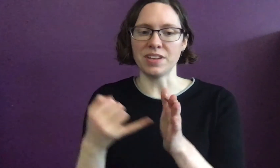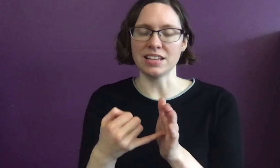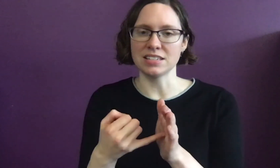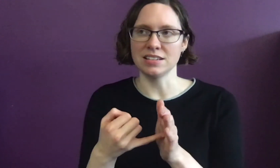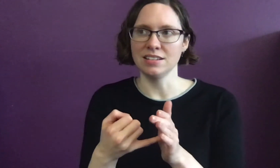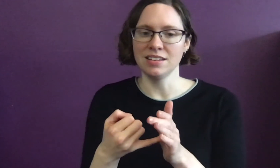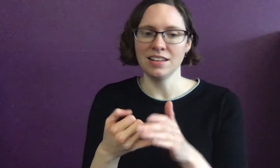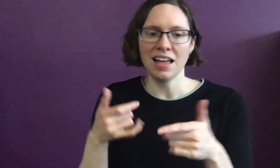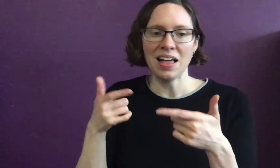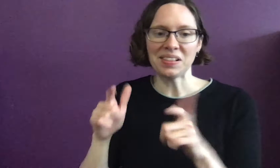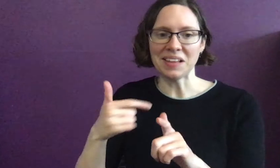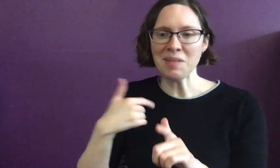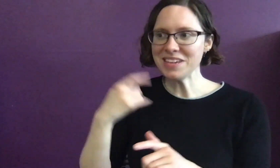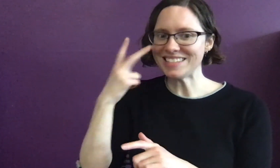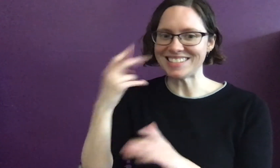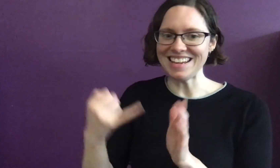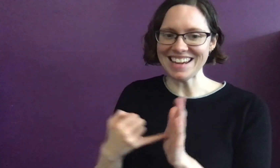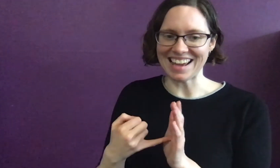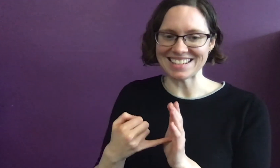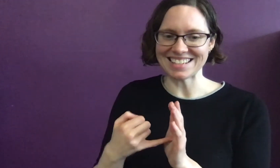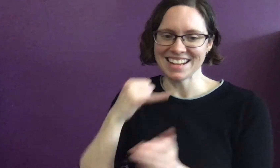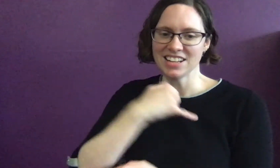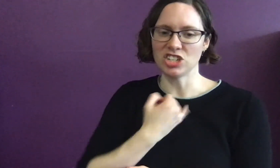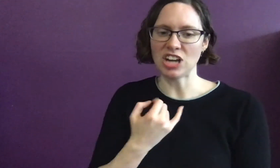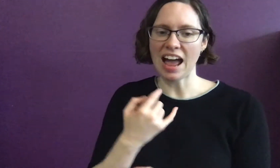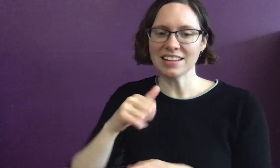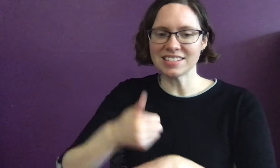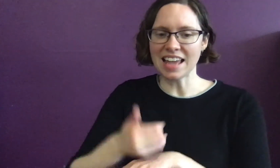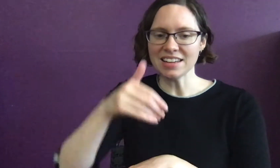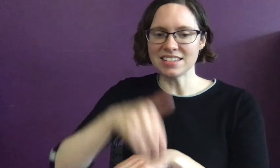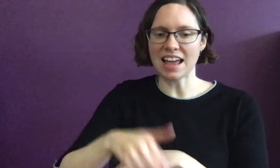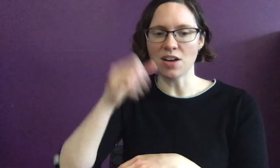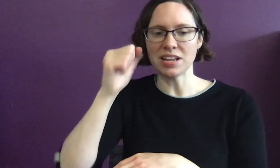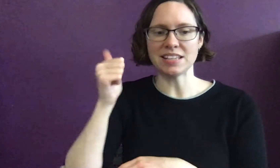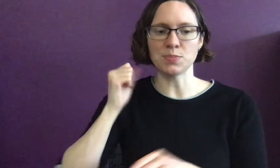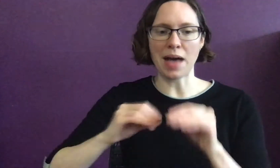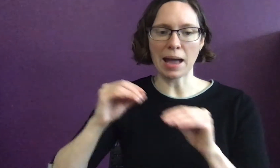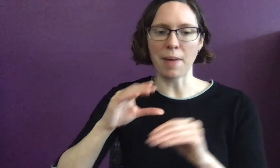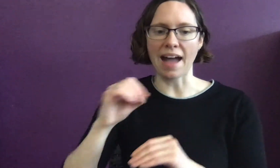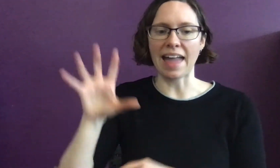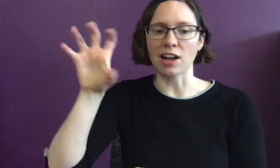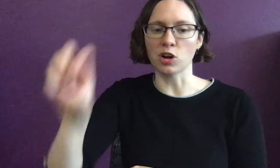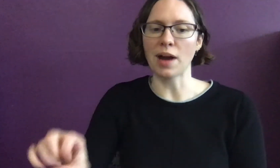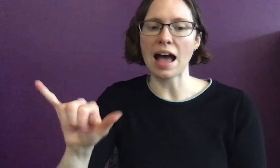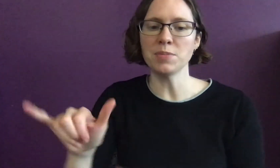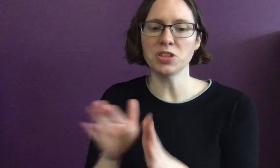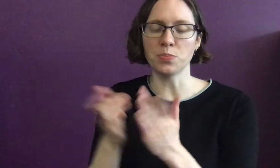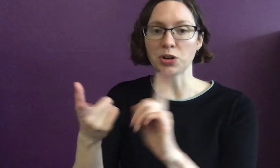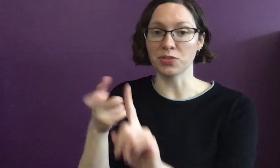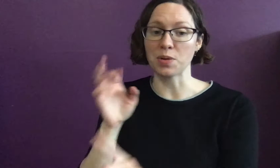it. "Let me see it." Jack set down his backpack and grabbed the book from